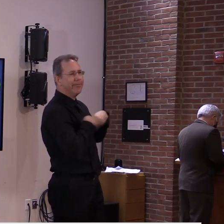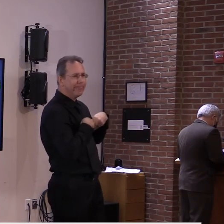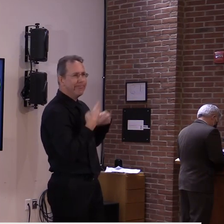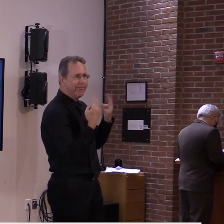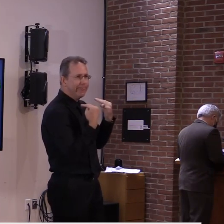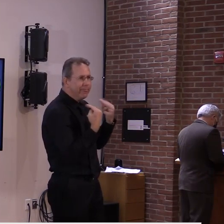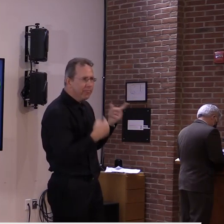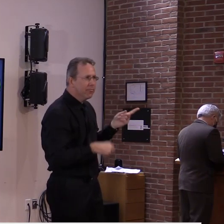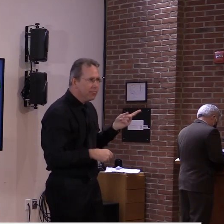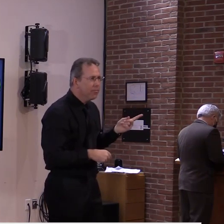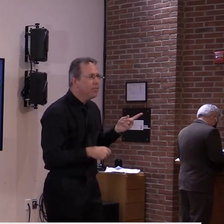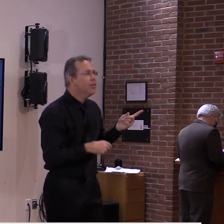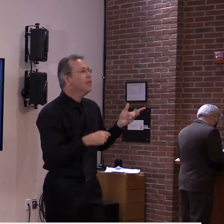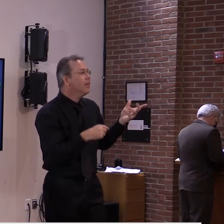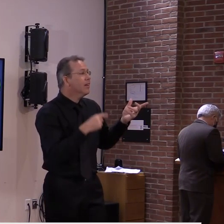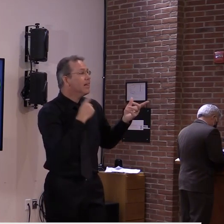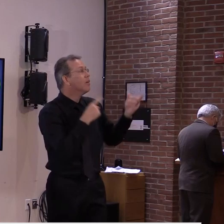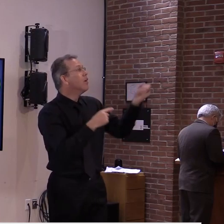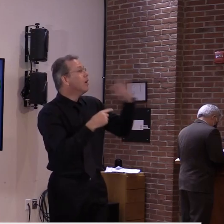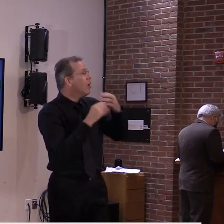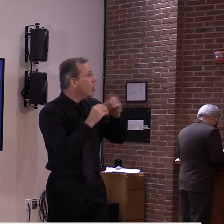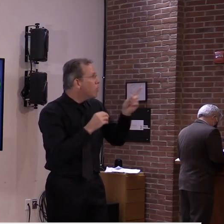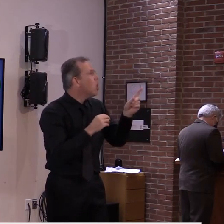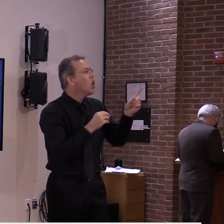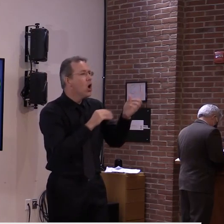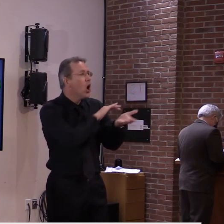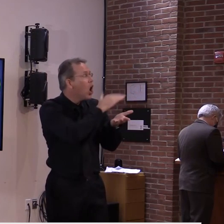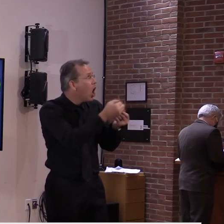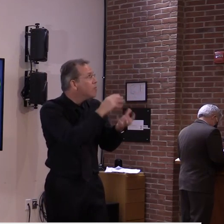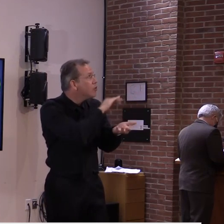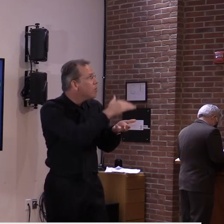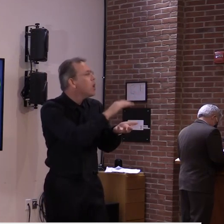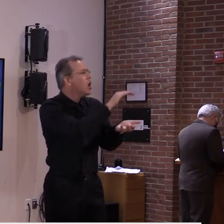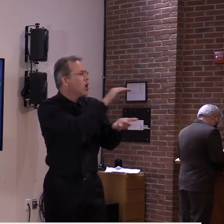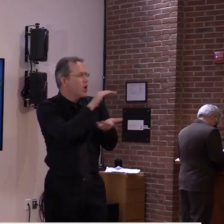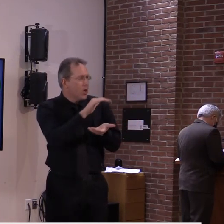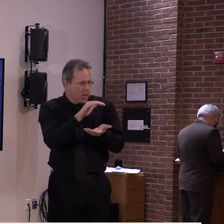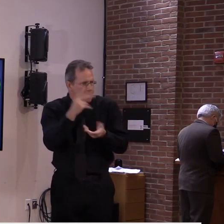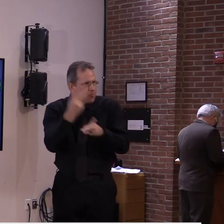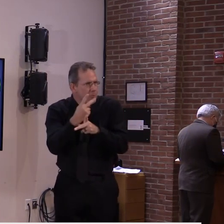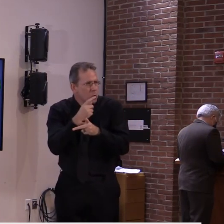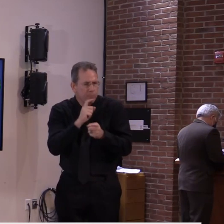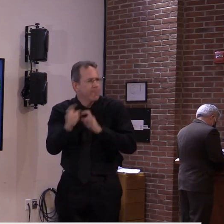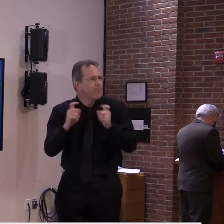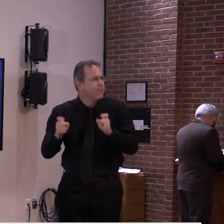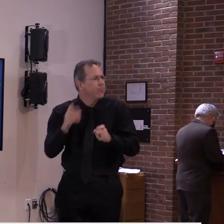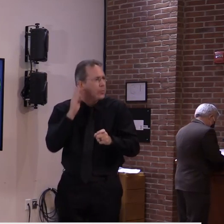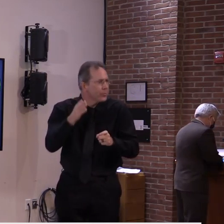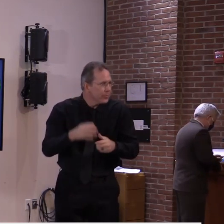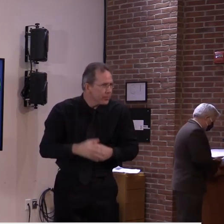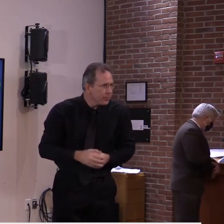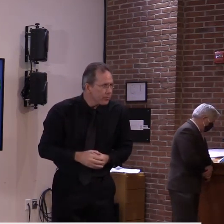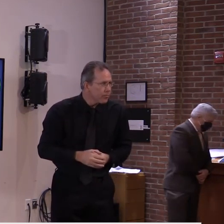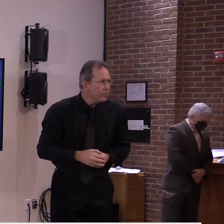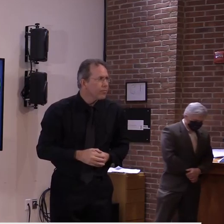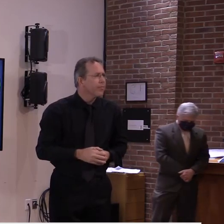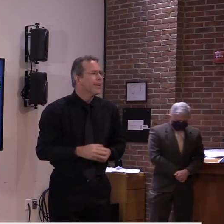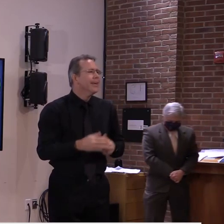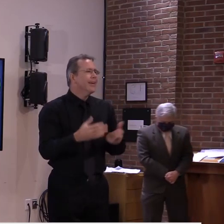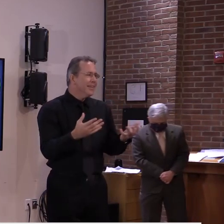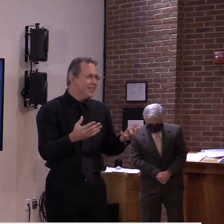we're going to utilize and allocate them. But yes, we know the timetable, and we're hot on